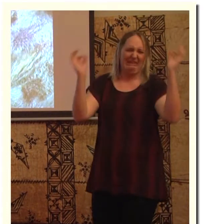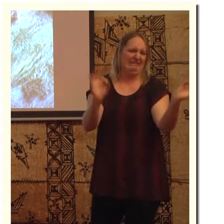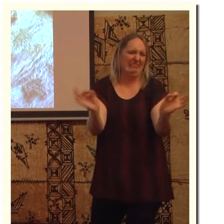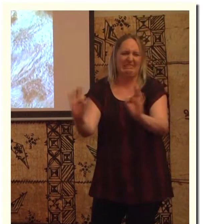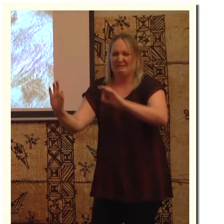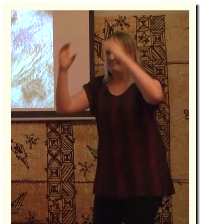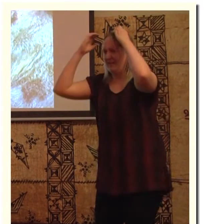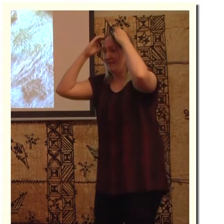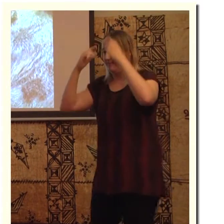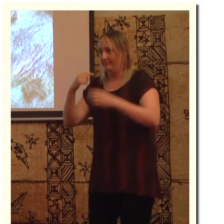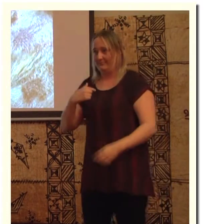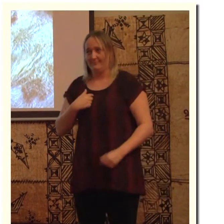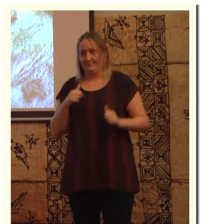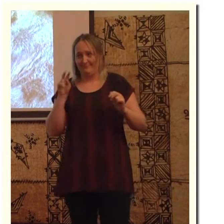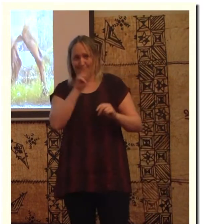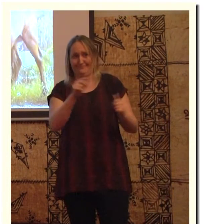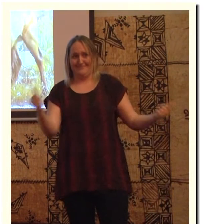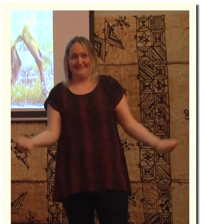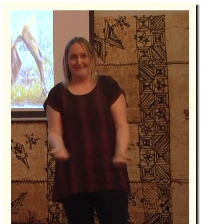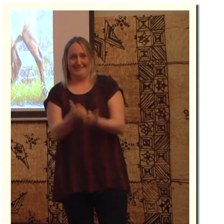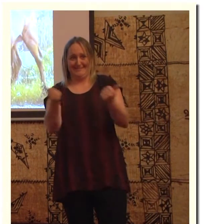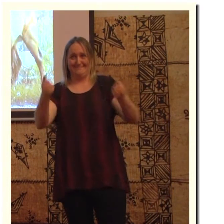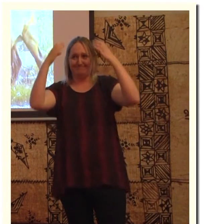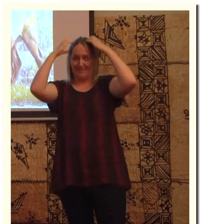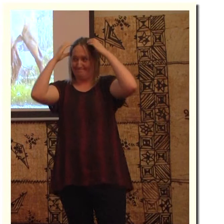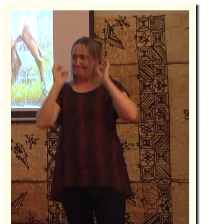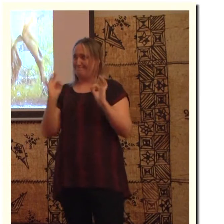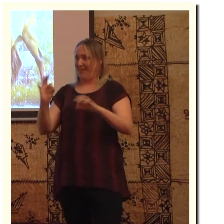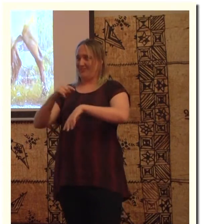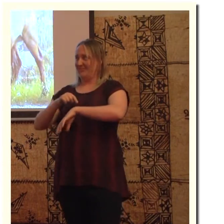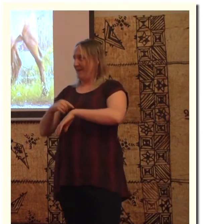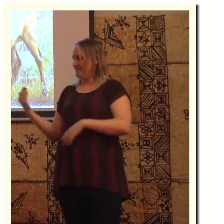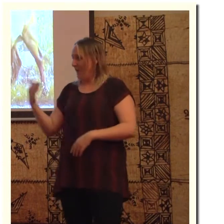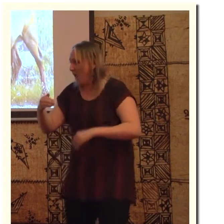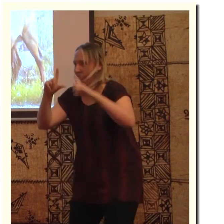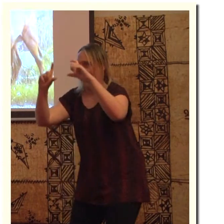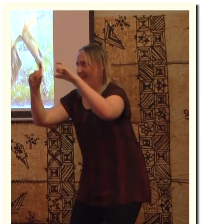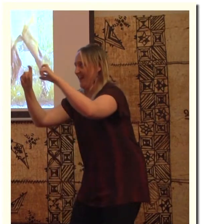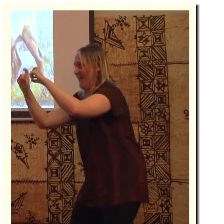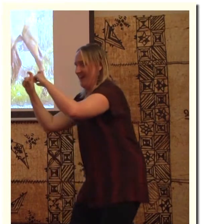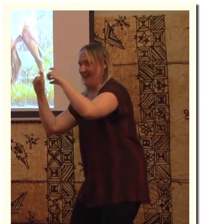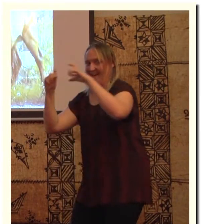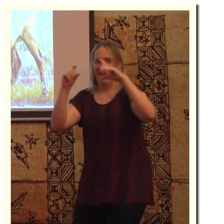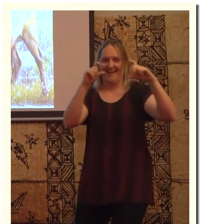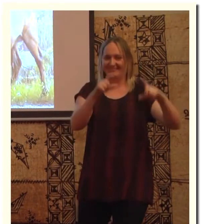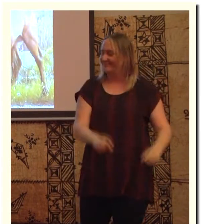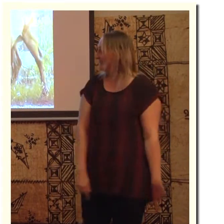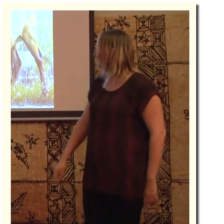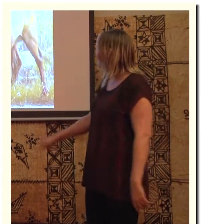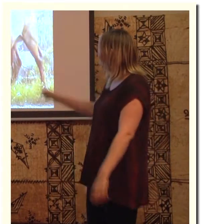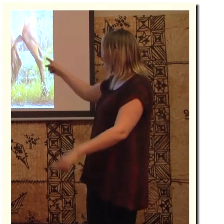Before I went, lots of people were telling me that I would never see a bear with my own eyes, but I saw heaps of them. I just have perfect